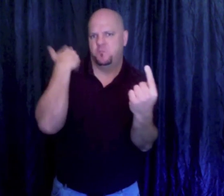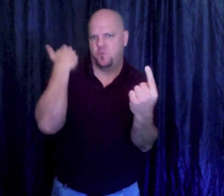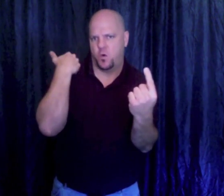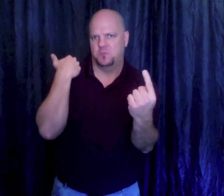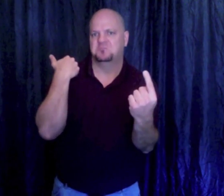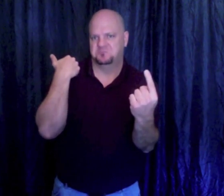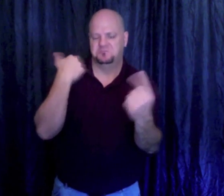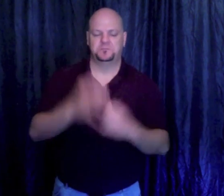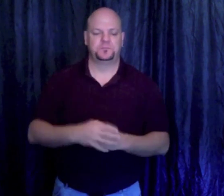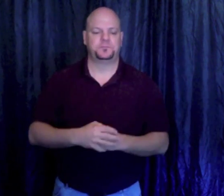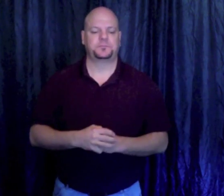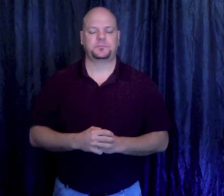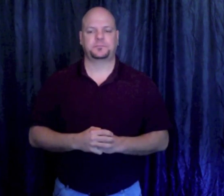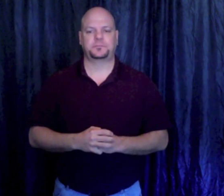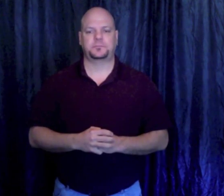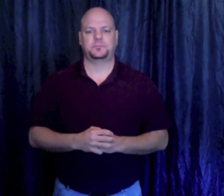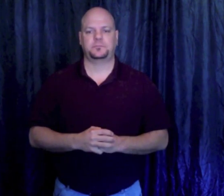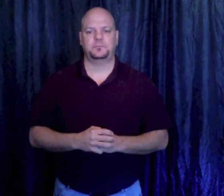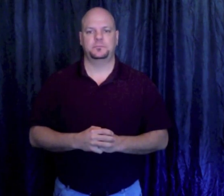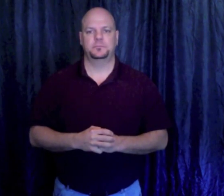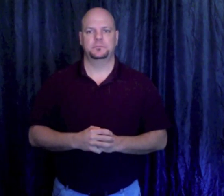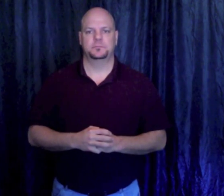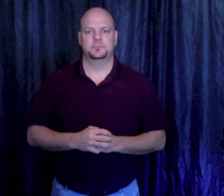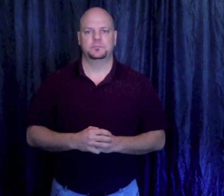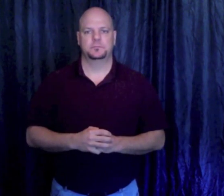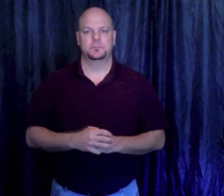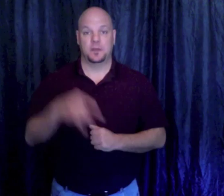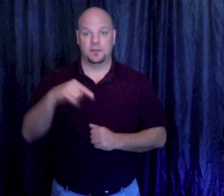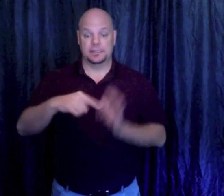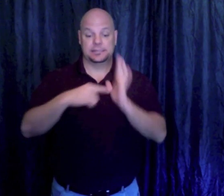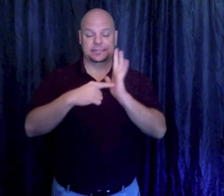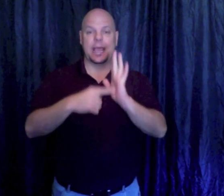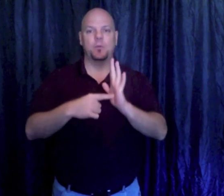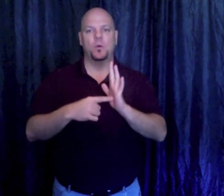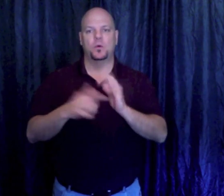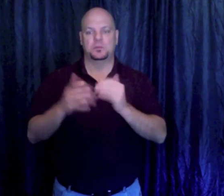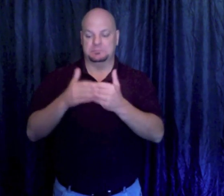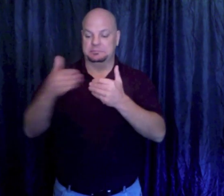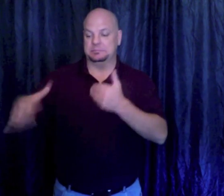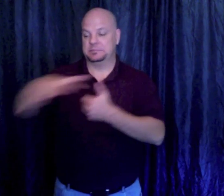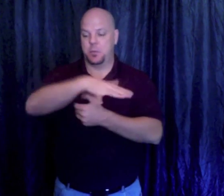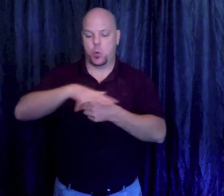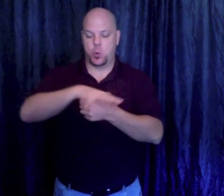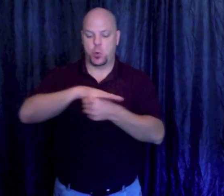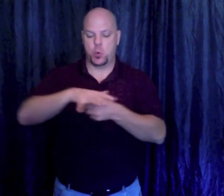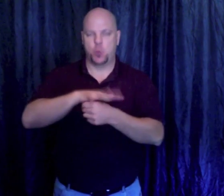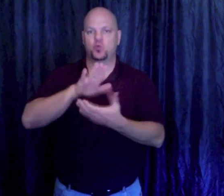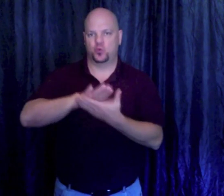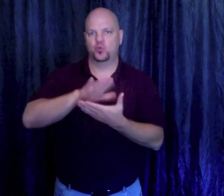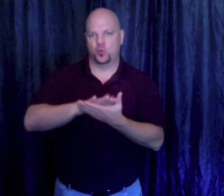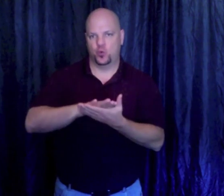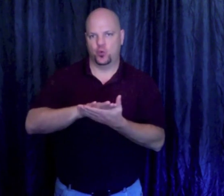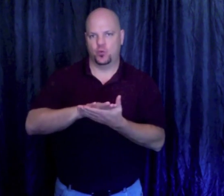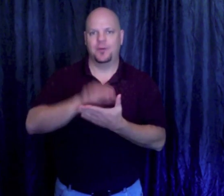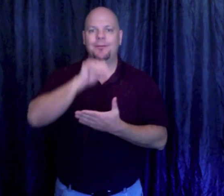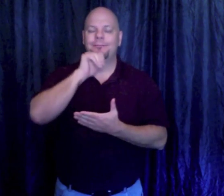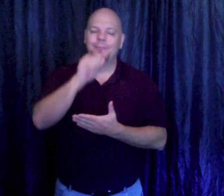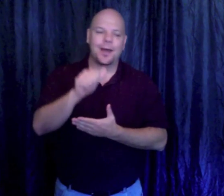and it's an example where it's a neighborhood school, so there's not there. It's not like